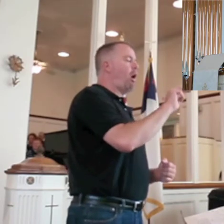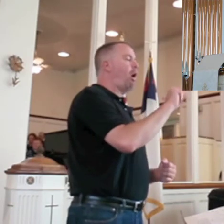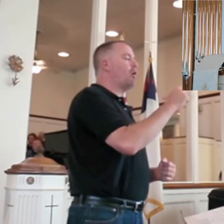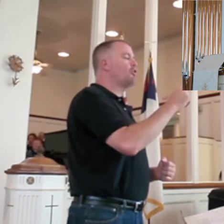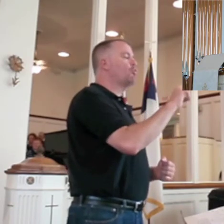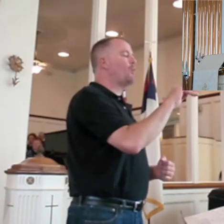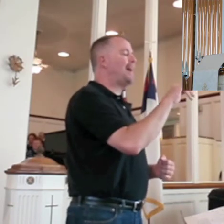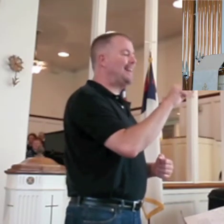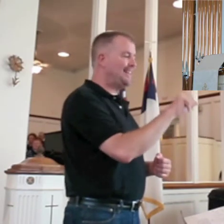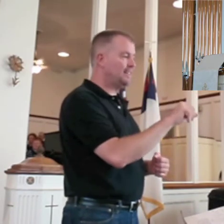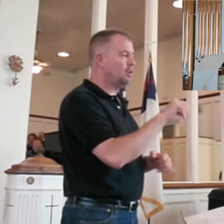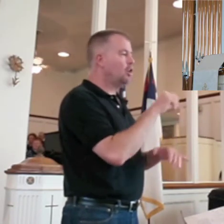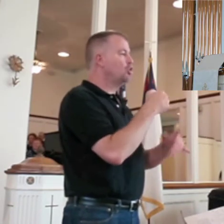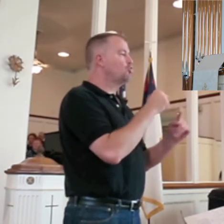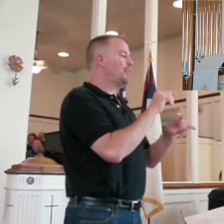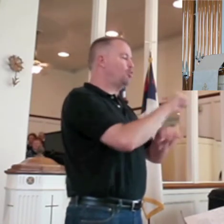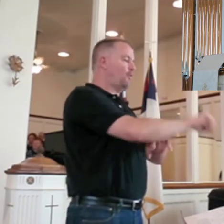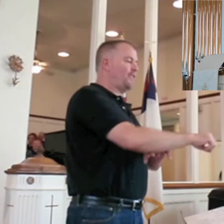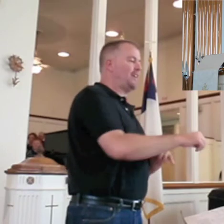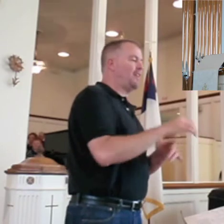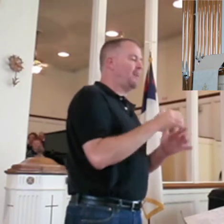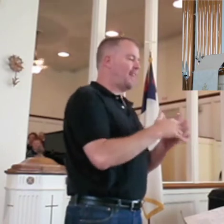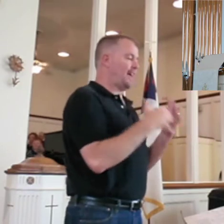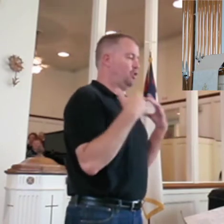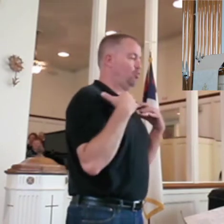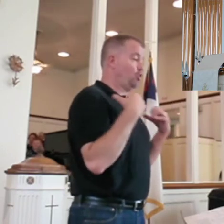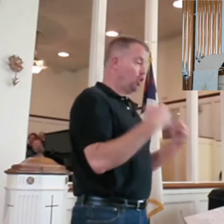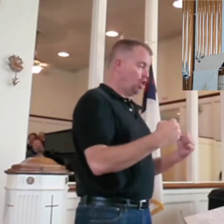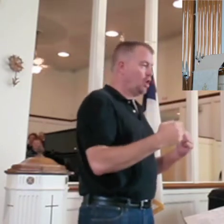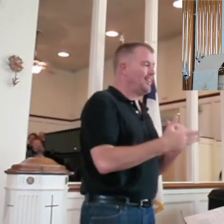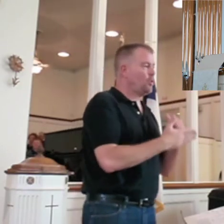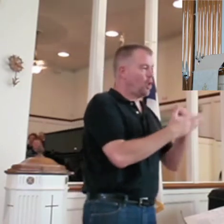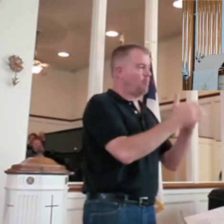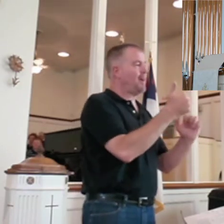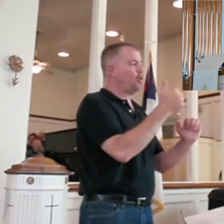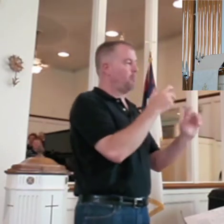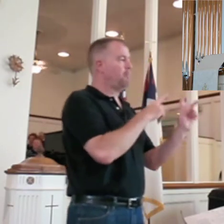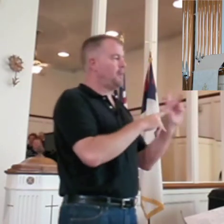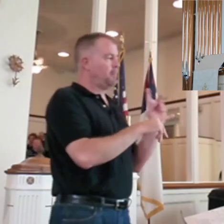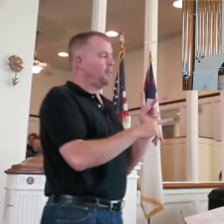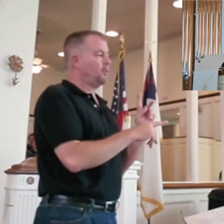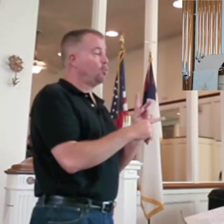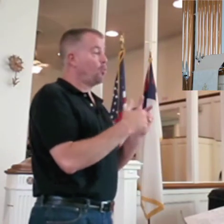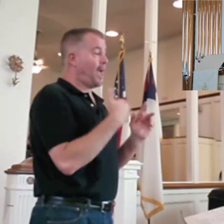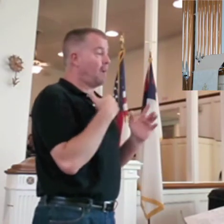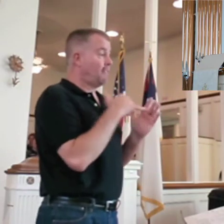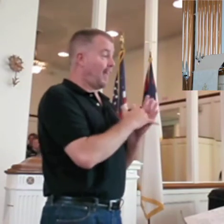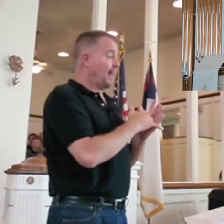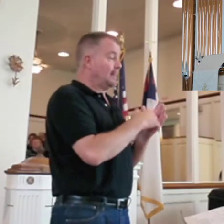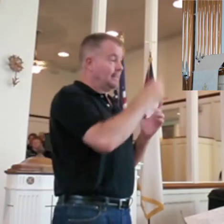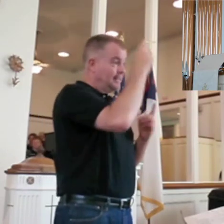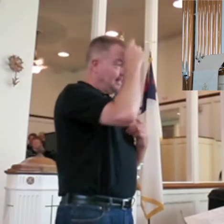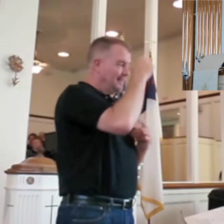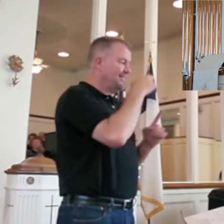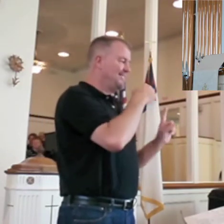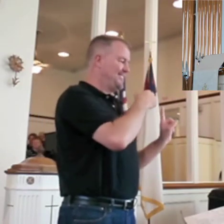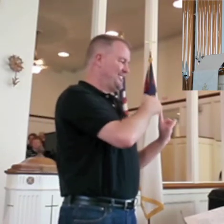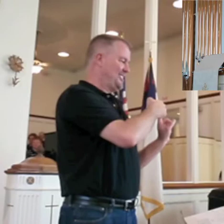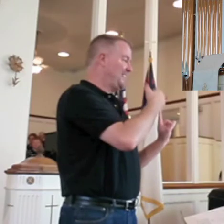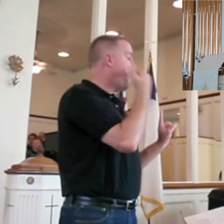work for the defeating of arthritis by a cure, and when you help others who have